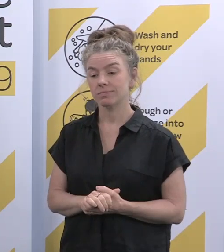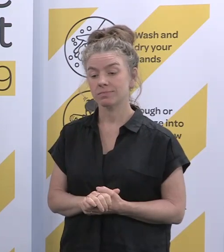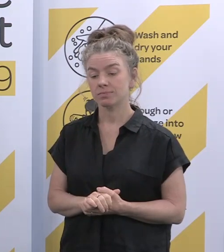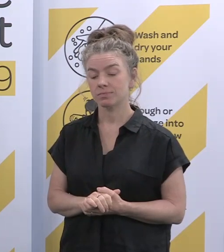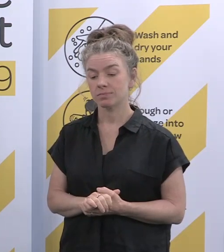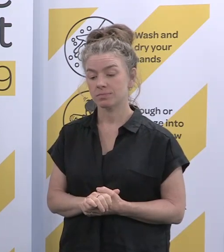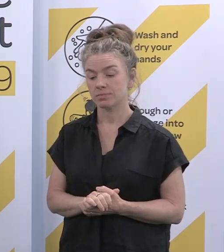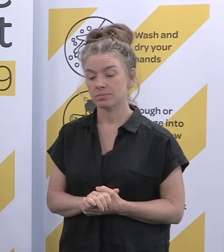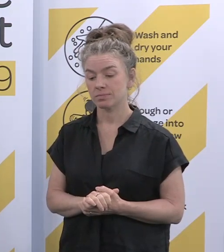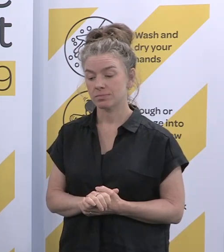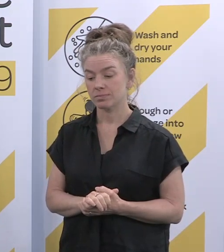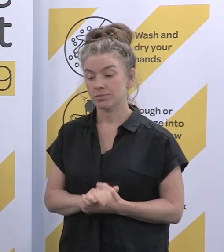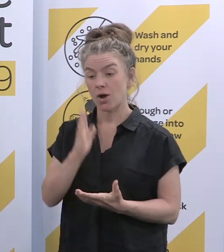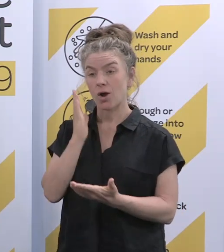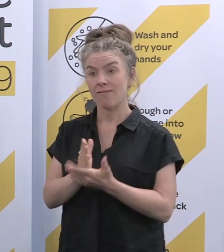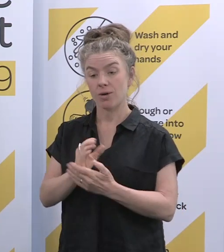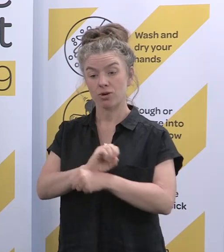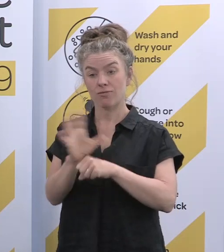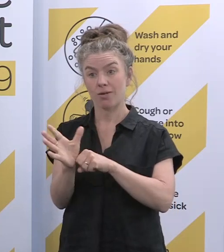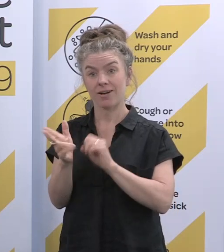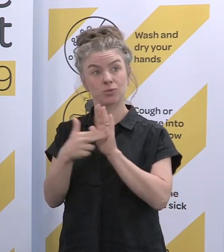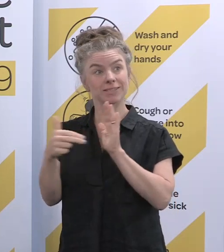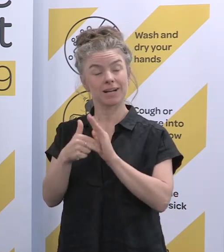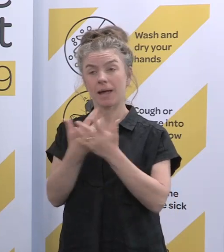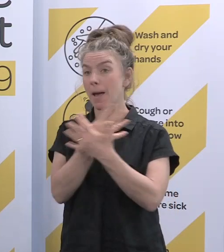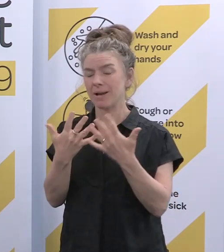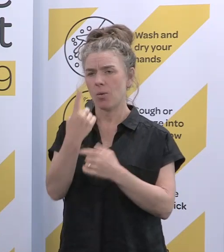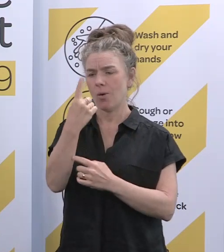confirmed COVID-19 cases in New Zealand is 102.